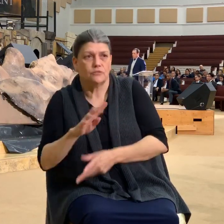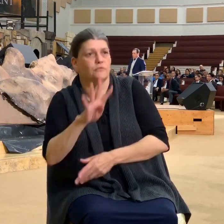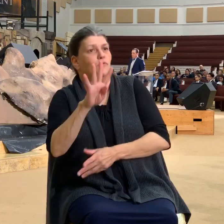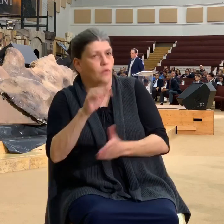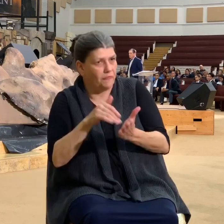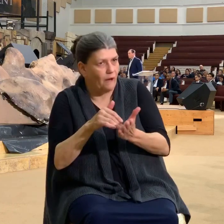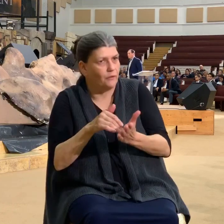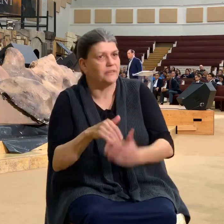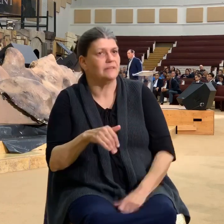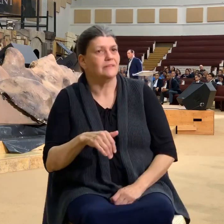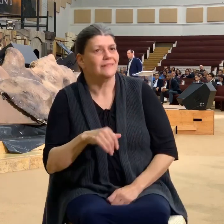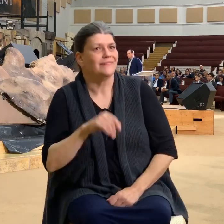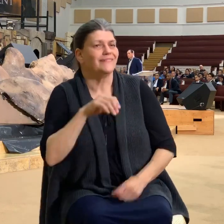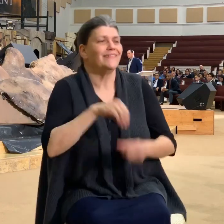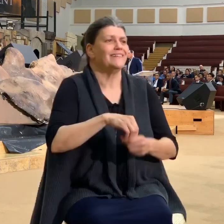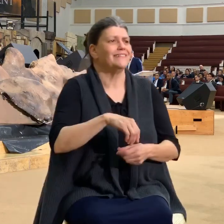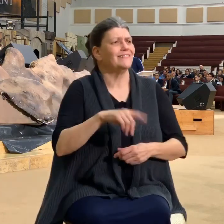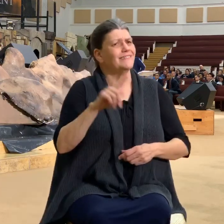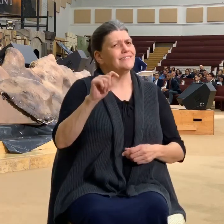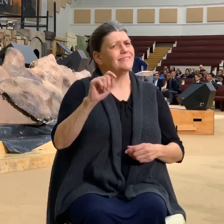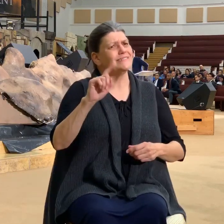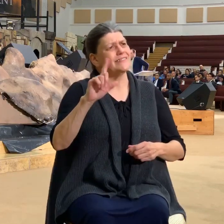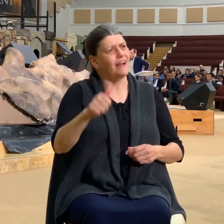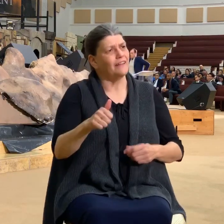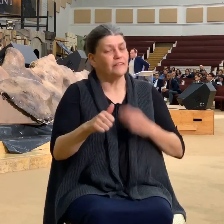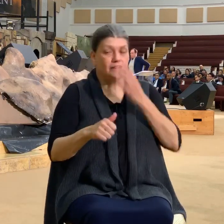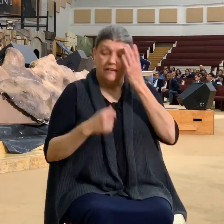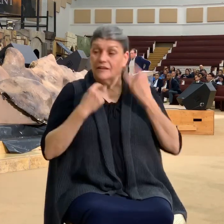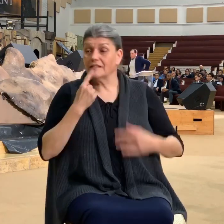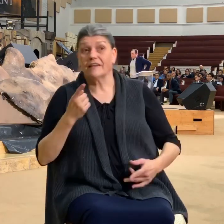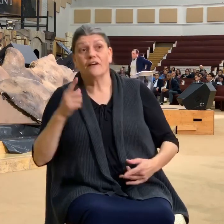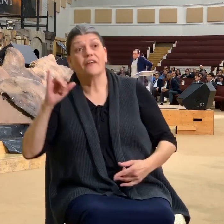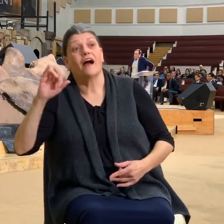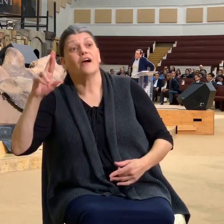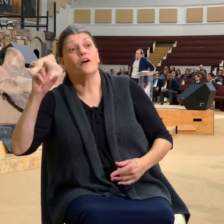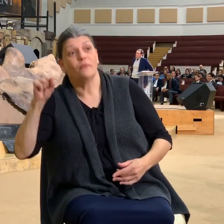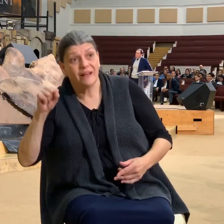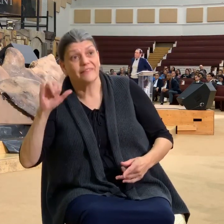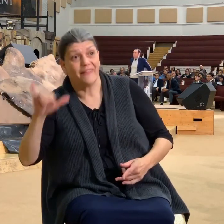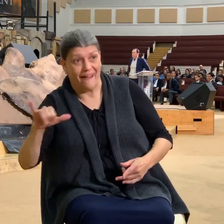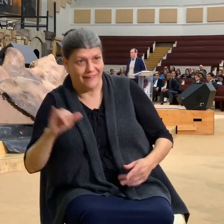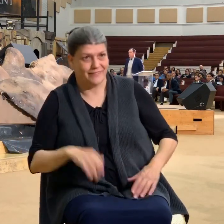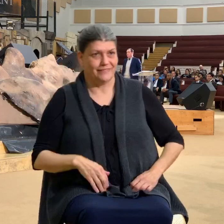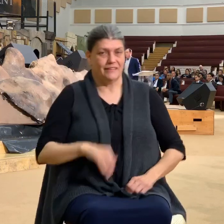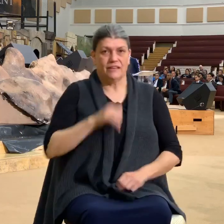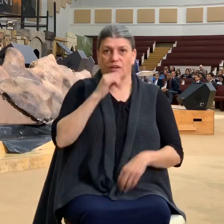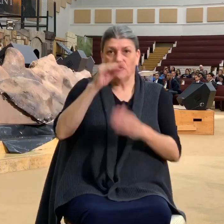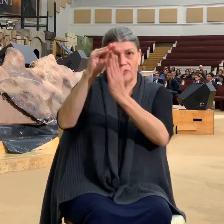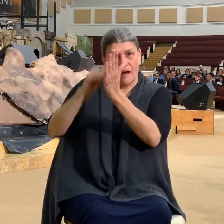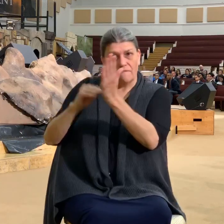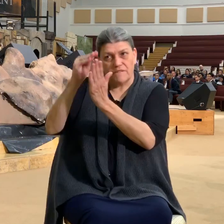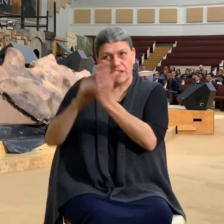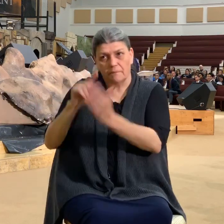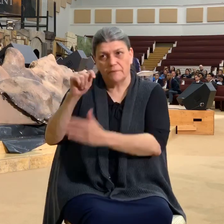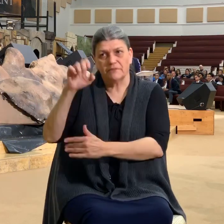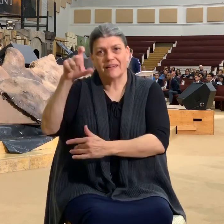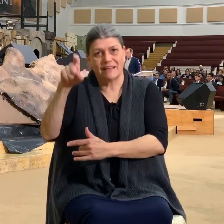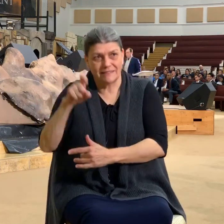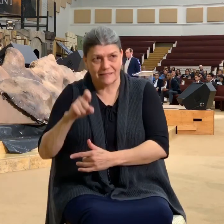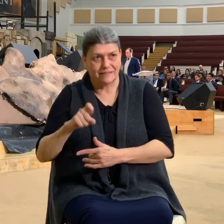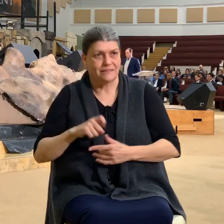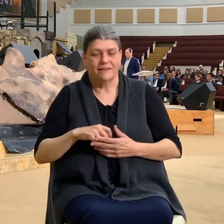He said, try that with the IRS. You don't go fill out your taxes after you figured out what your health club bill